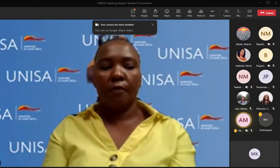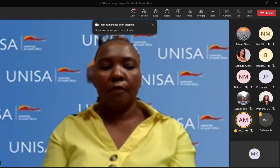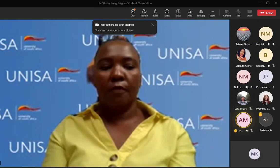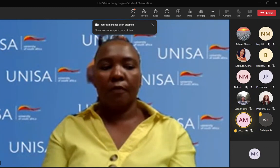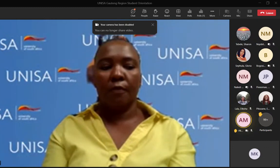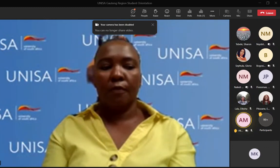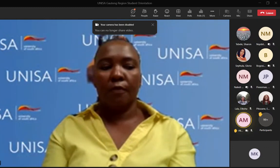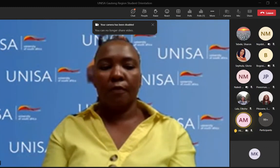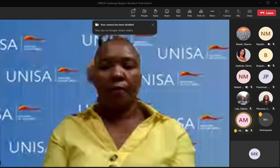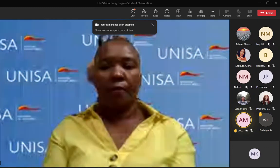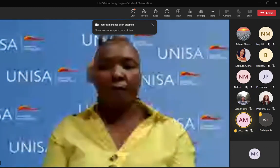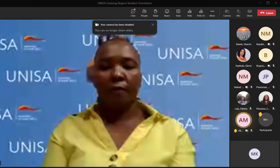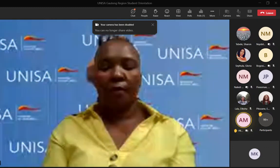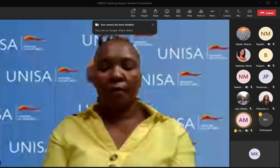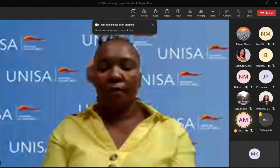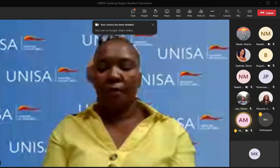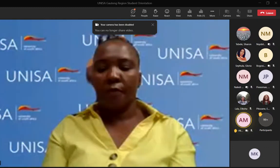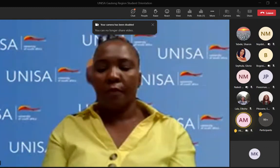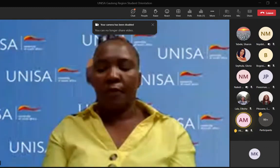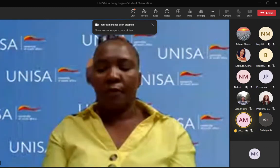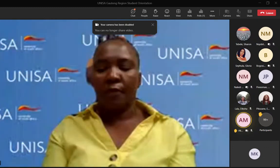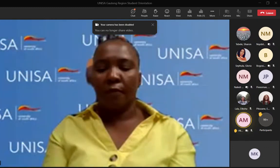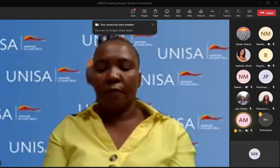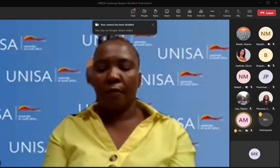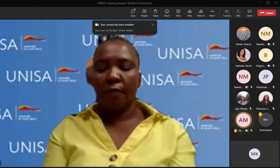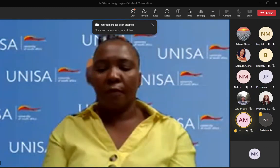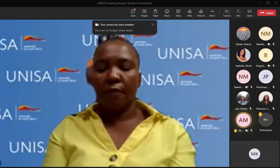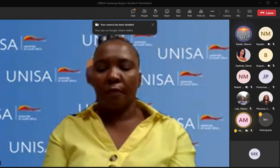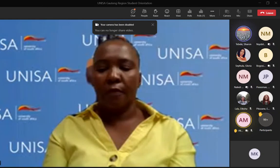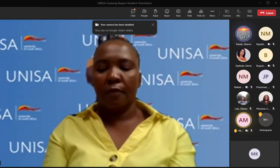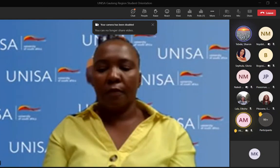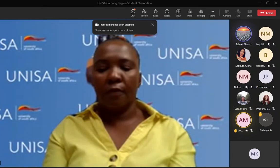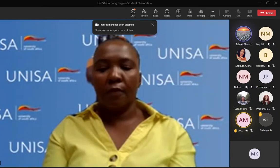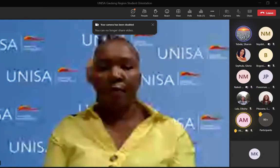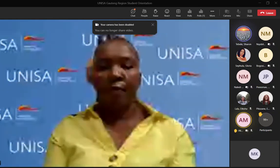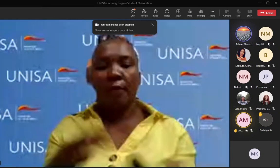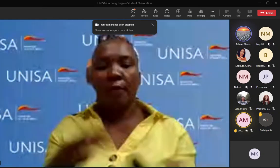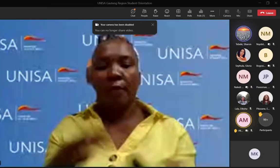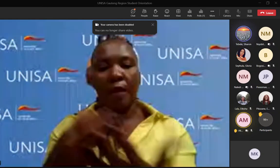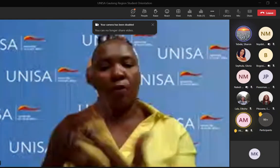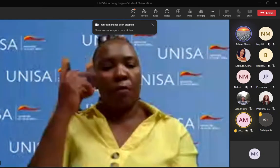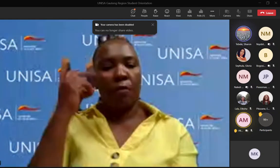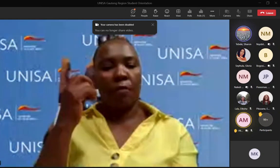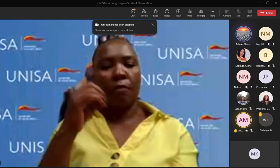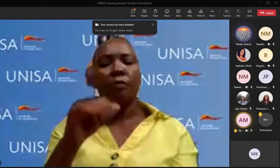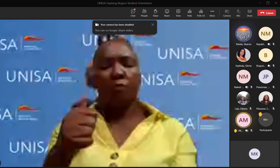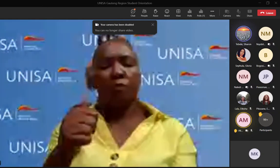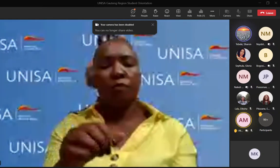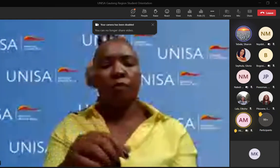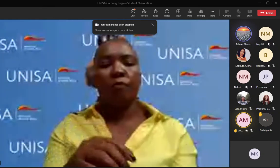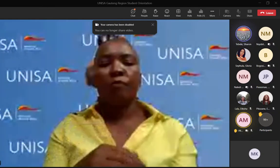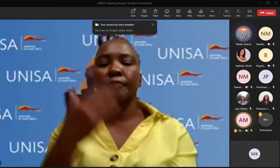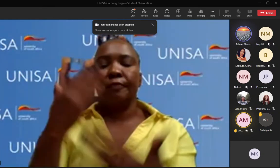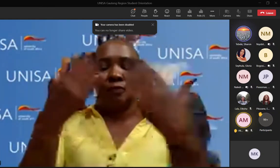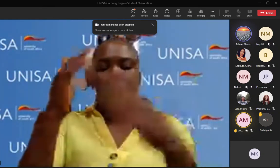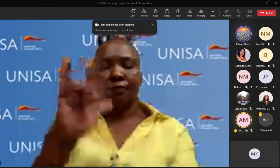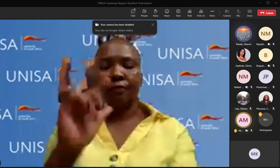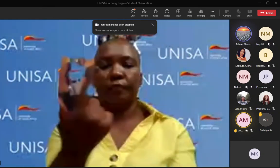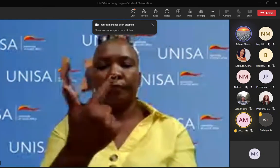um look can you hear us yes yes I can get you a good day everyone okay